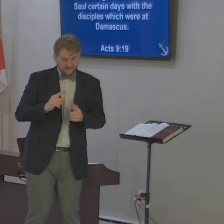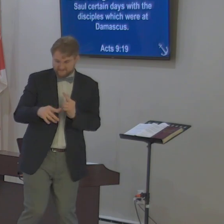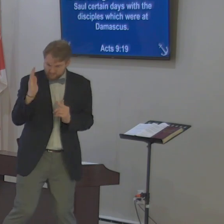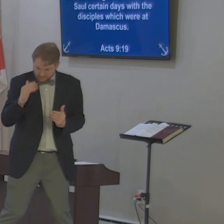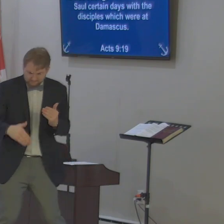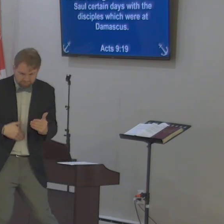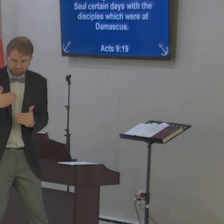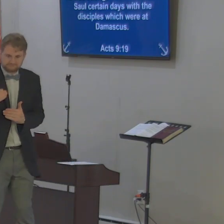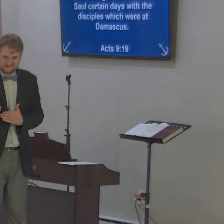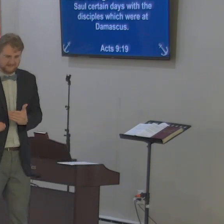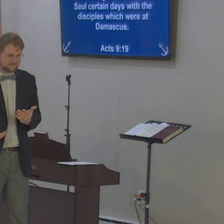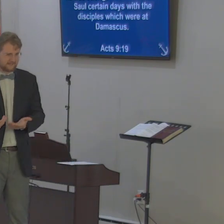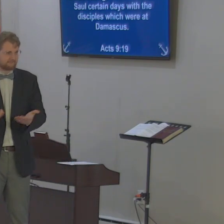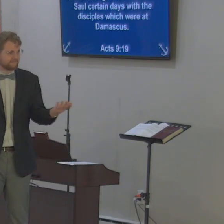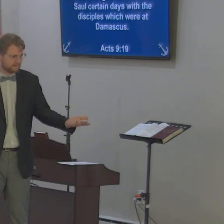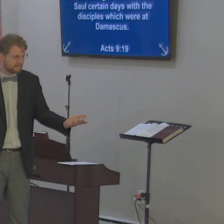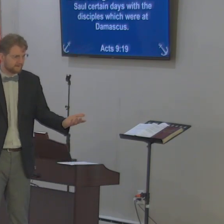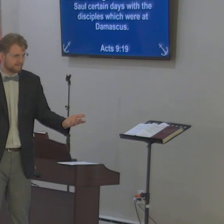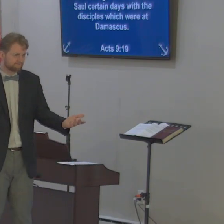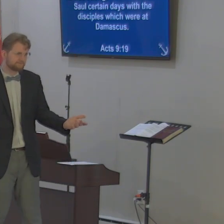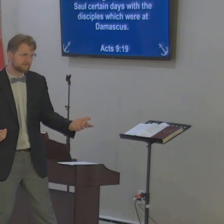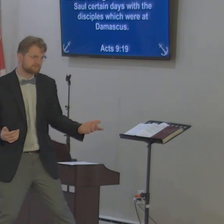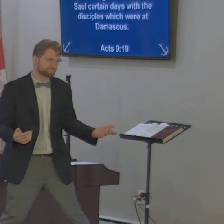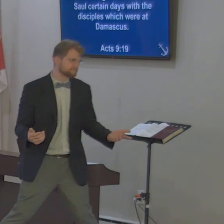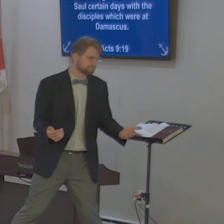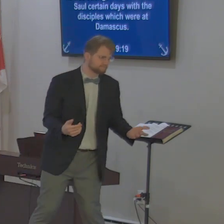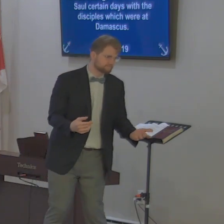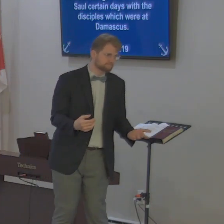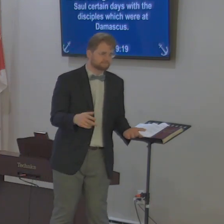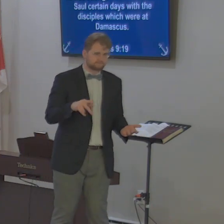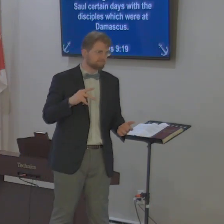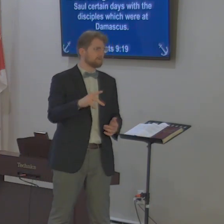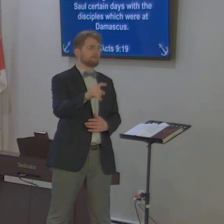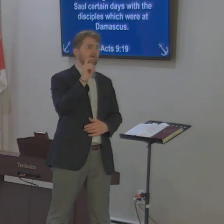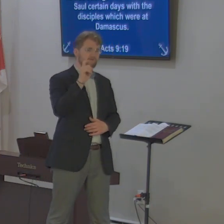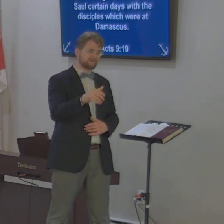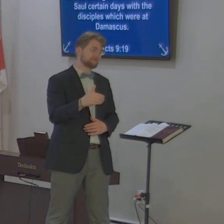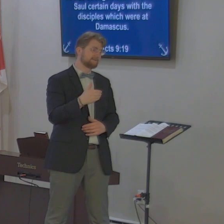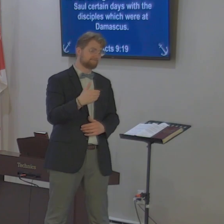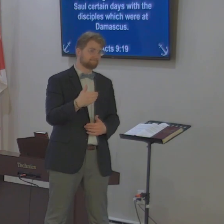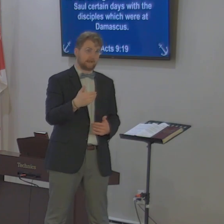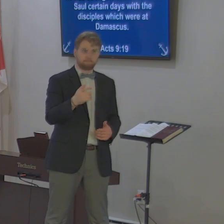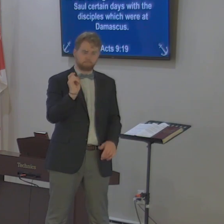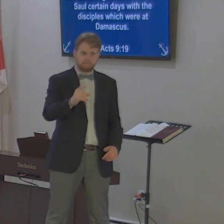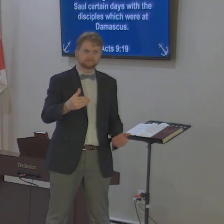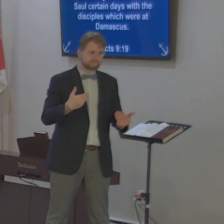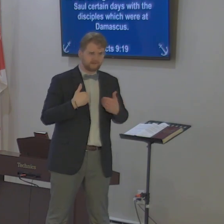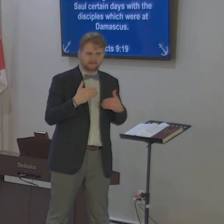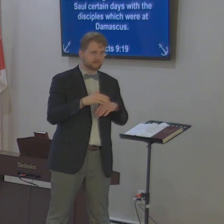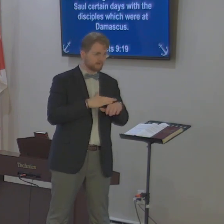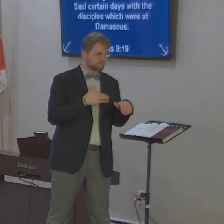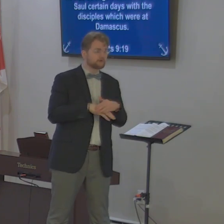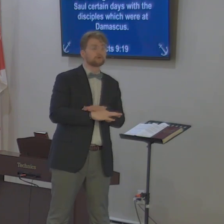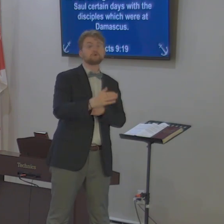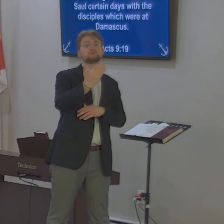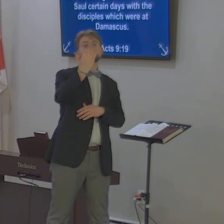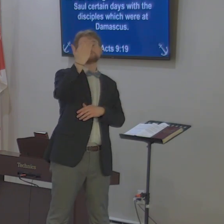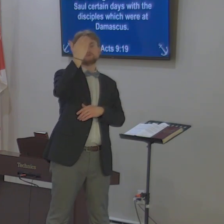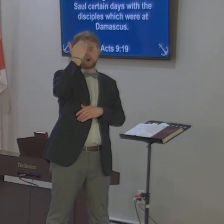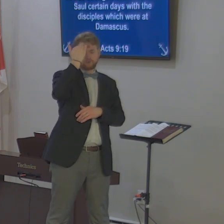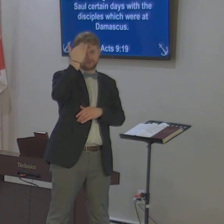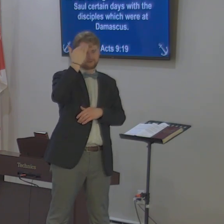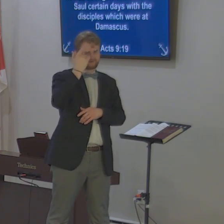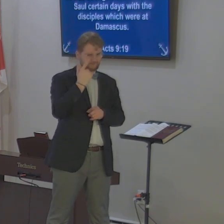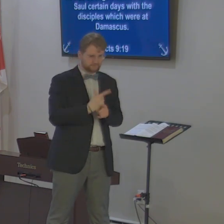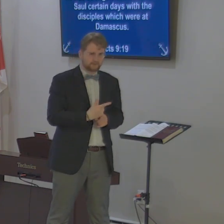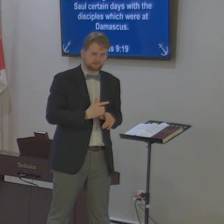to the next thing. And I got to say, Paul had to have comfort in knowing that these are the right steps.